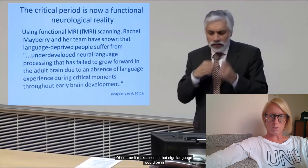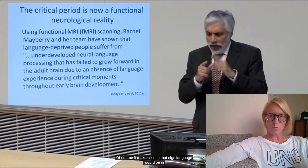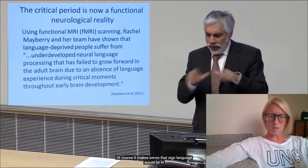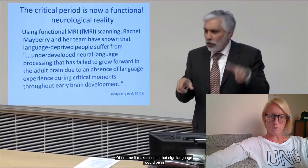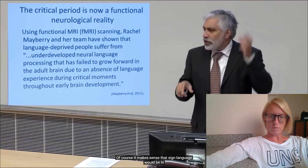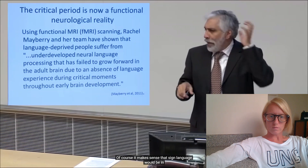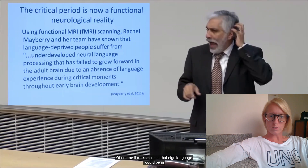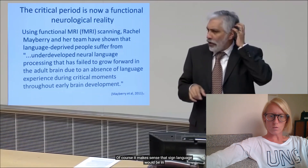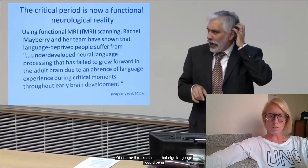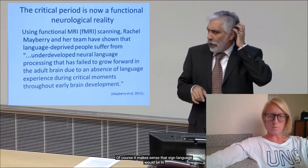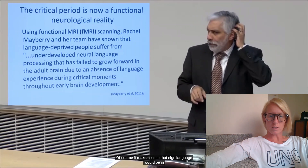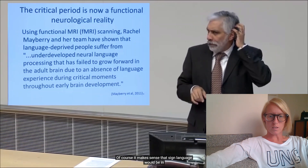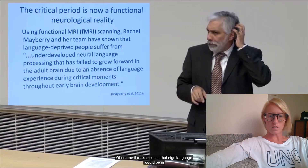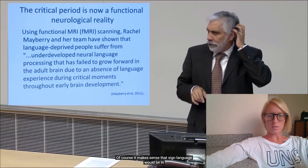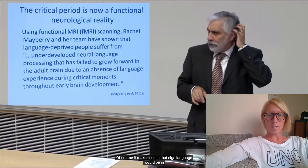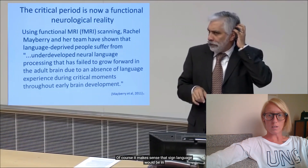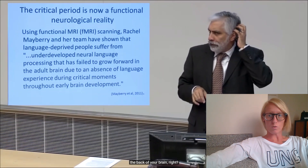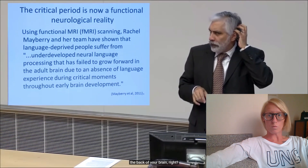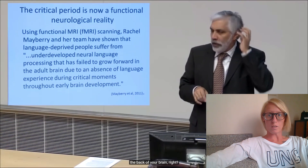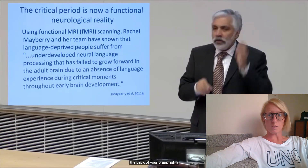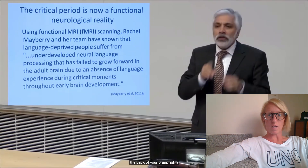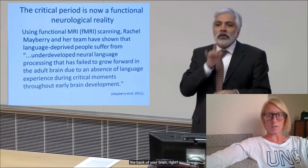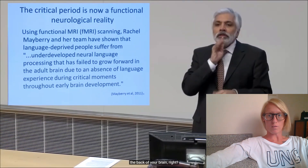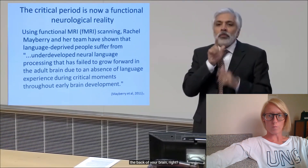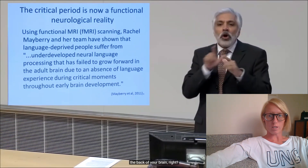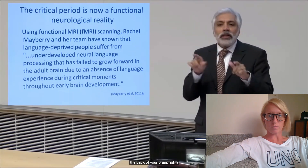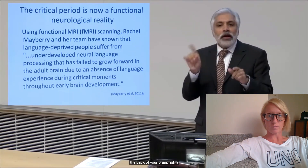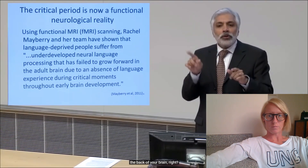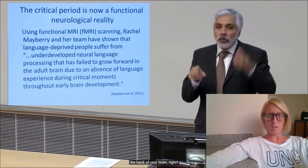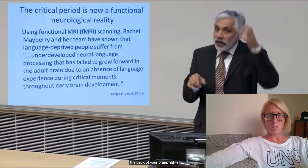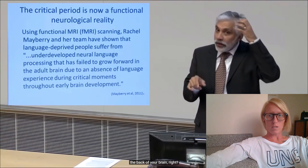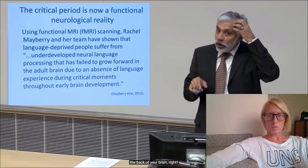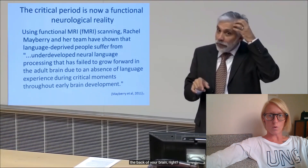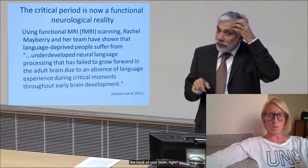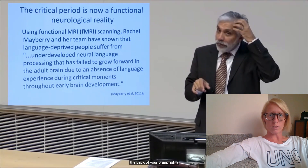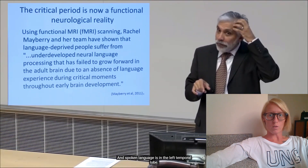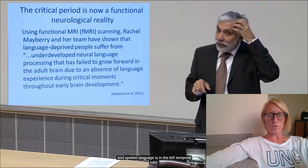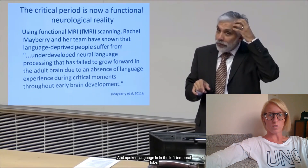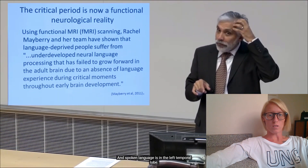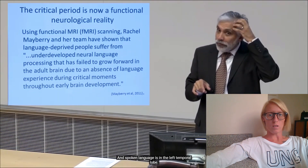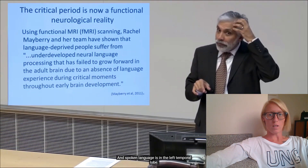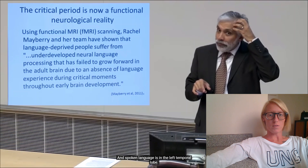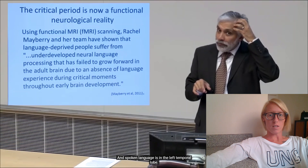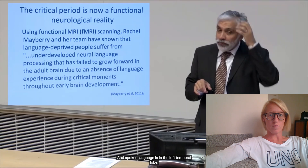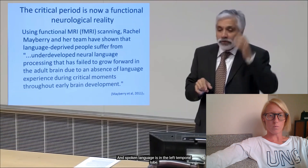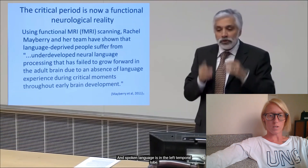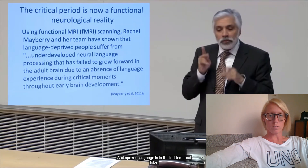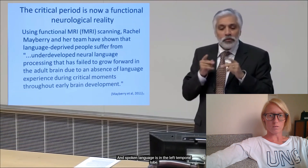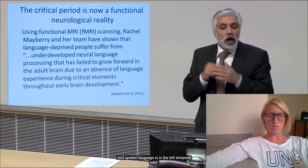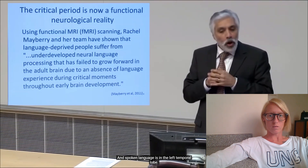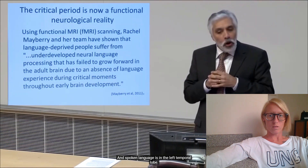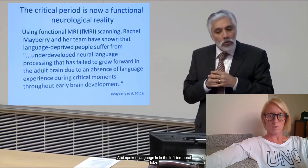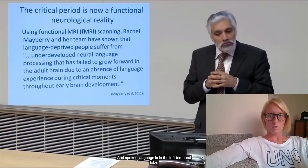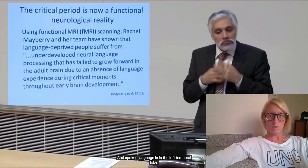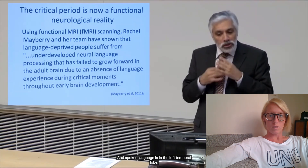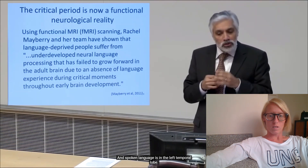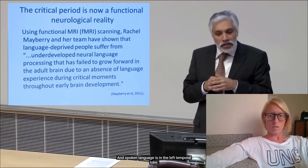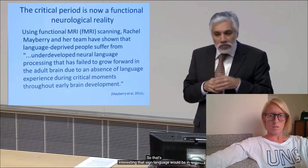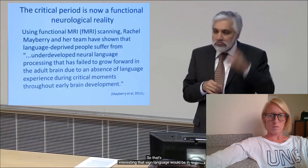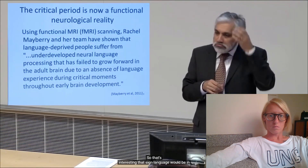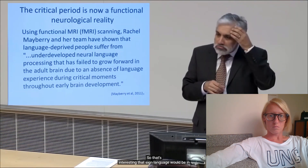So of course it makes sense then that sign language would be in the back of your brain, right? And spoken language is in the left temporal